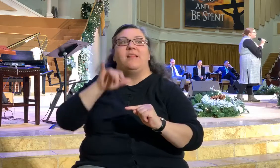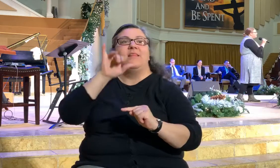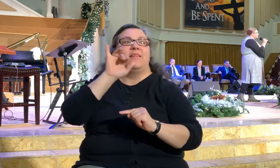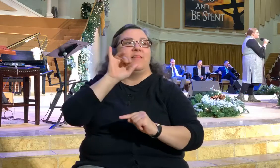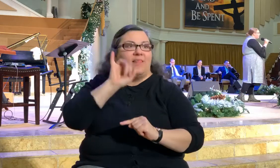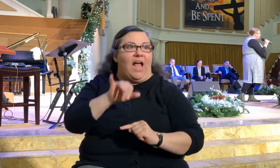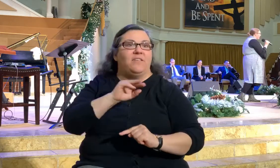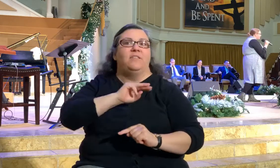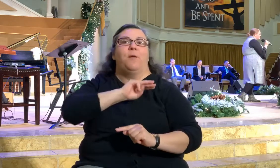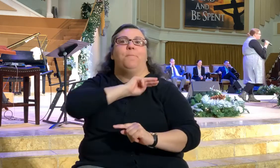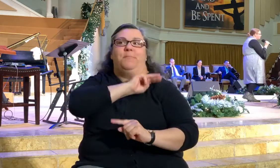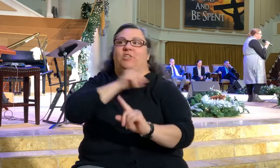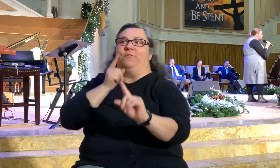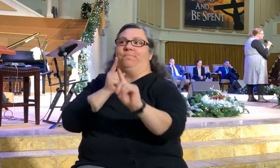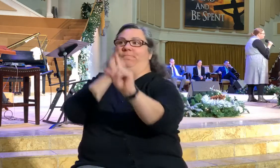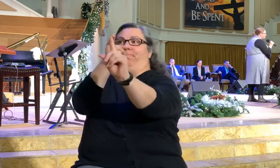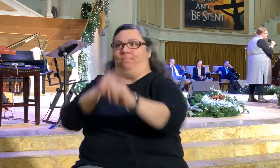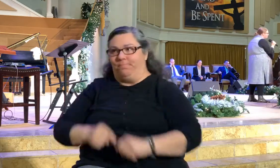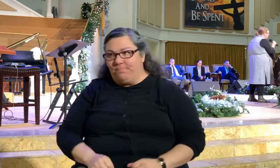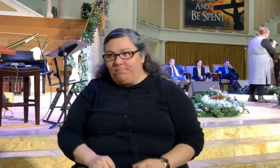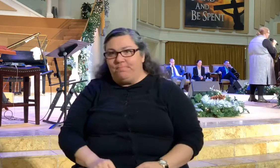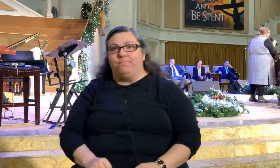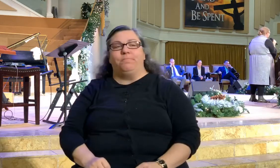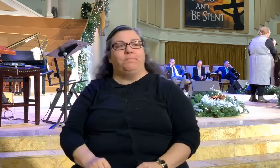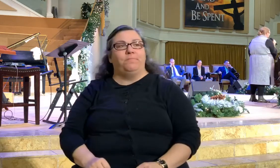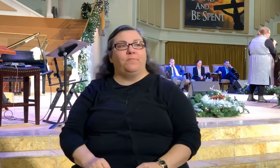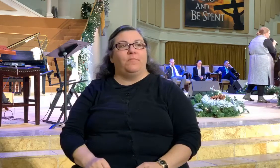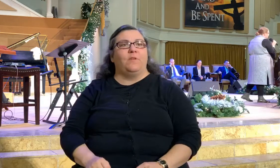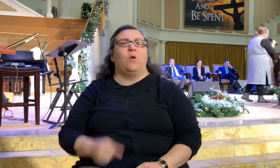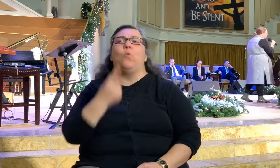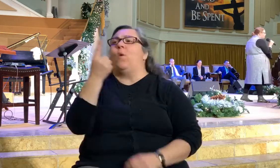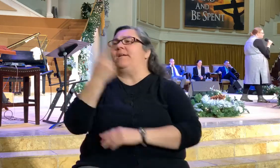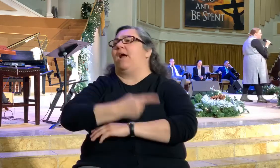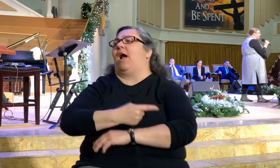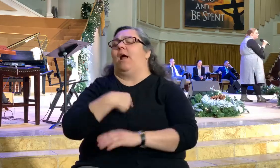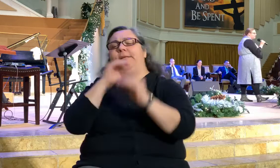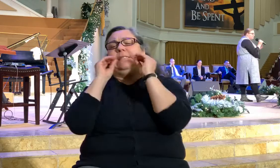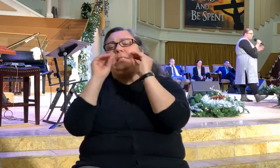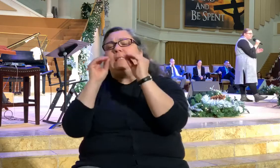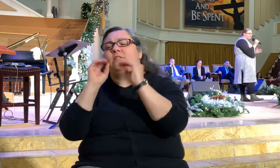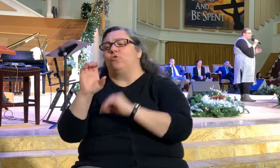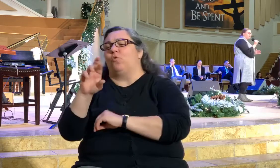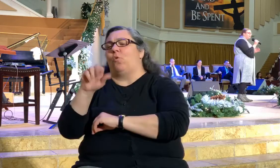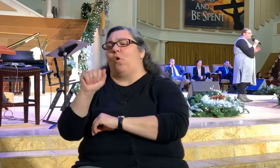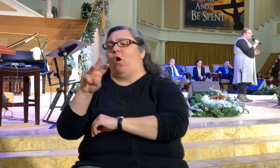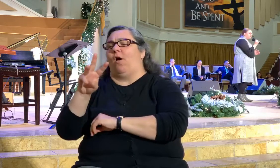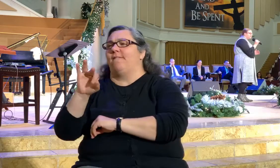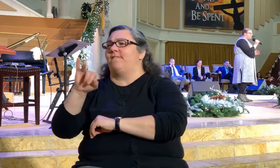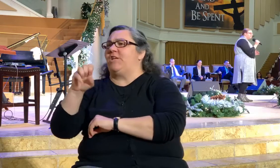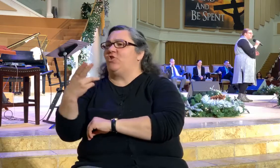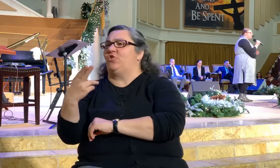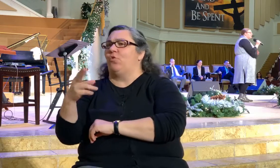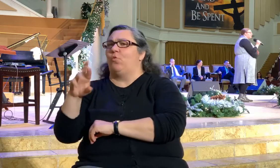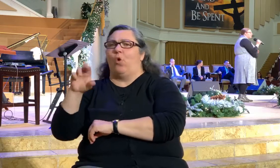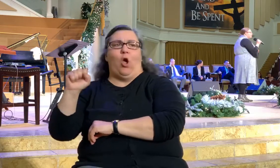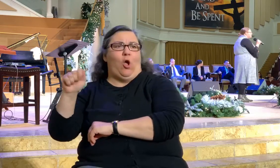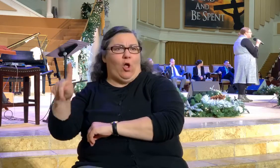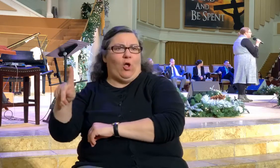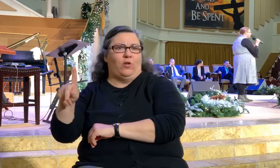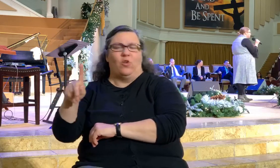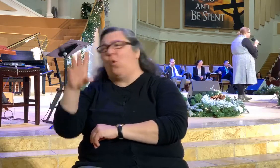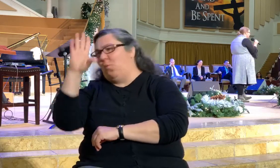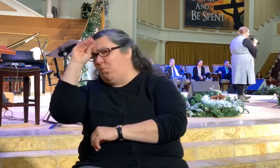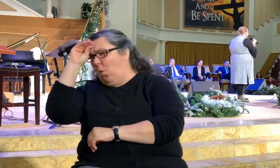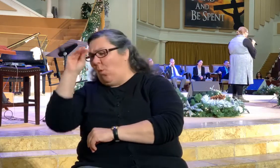what missions is all about. One of the days that I was teaching at Crawfish Rock, there was a sixth grade boy named Jameson who